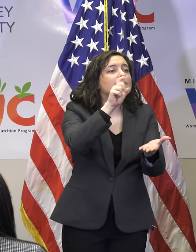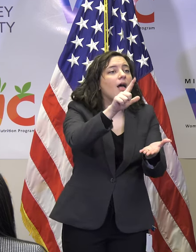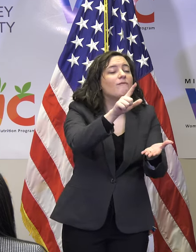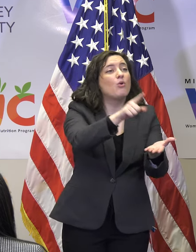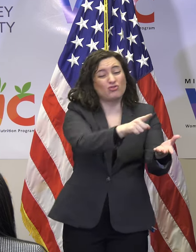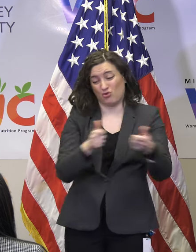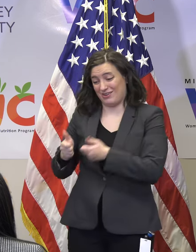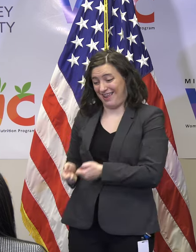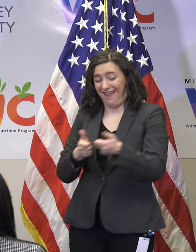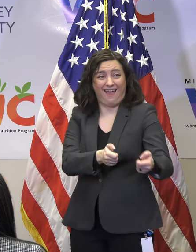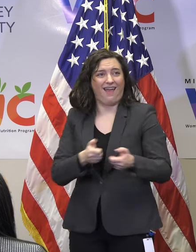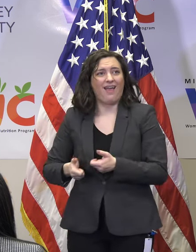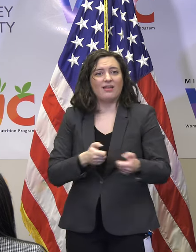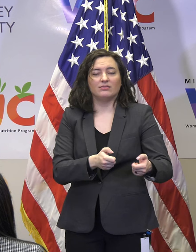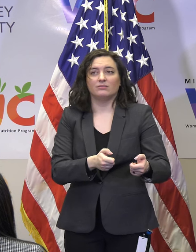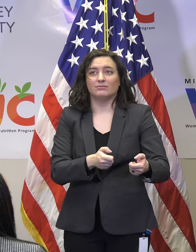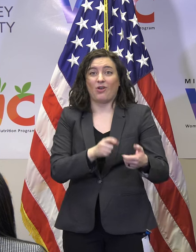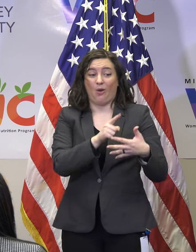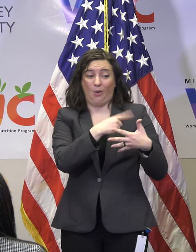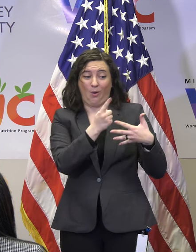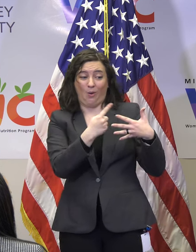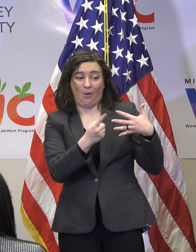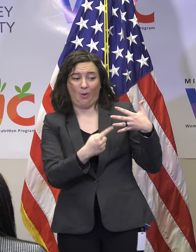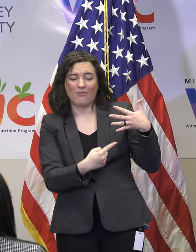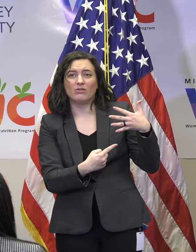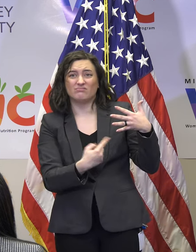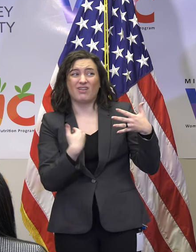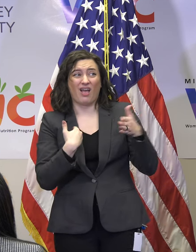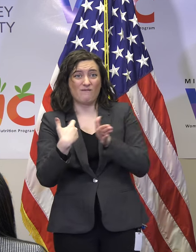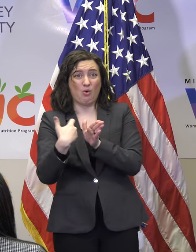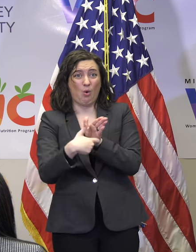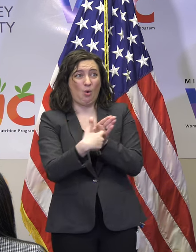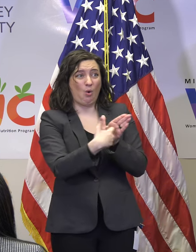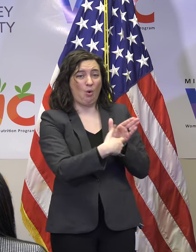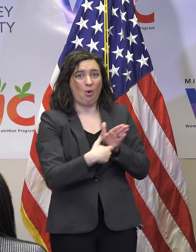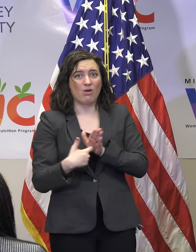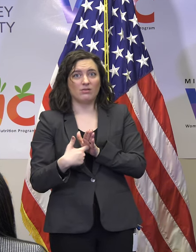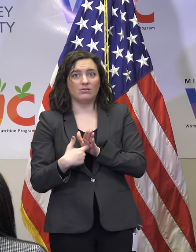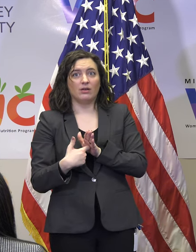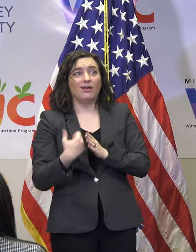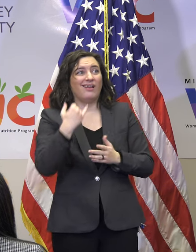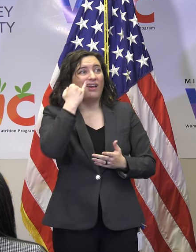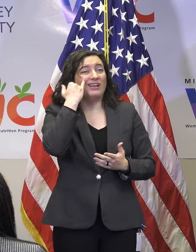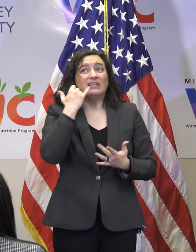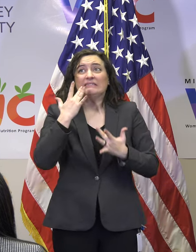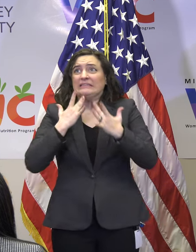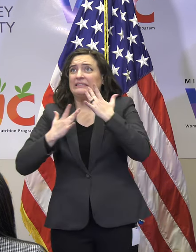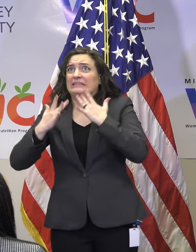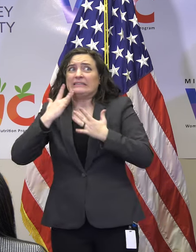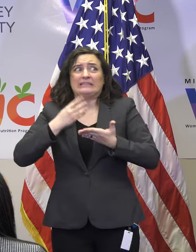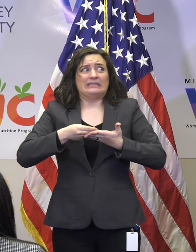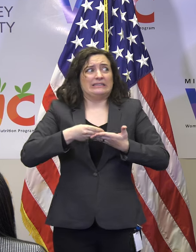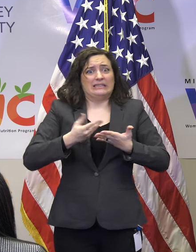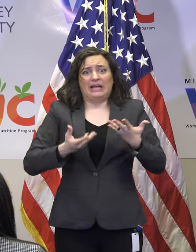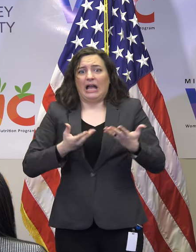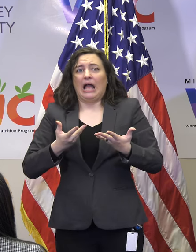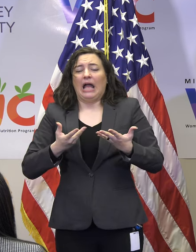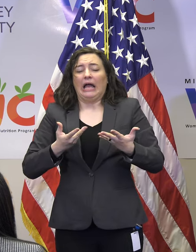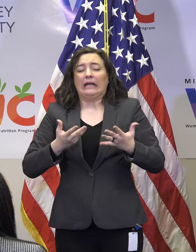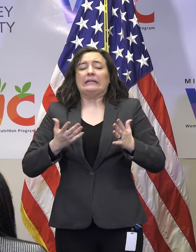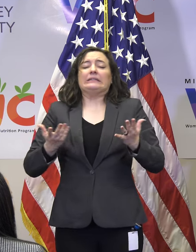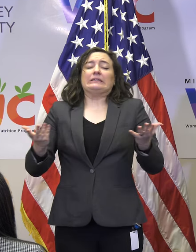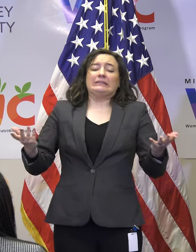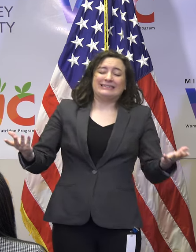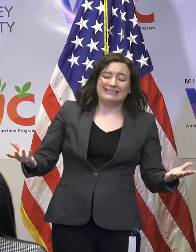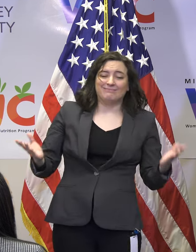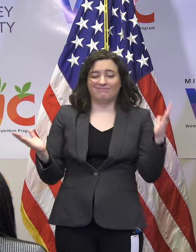All of that is a cost associated with it. And that is a cost that if you have to cut back, maybe you cut back on the accessibility